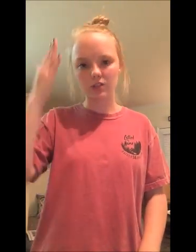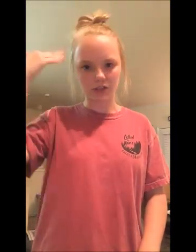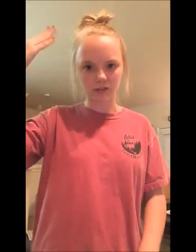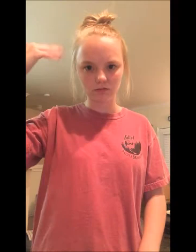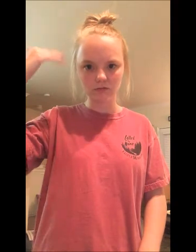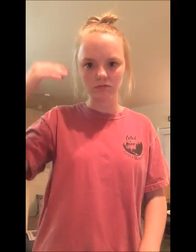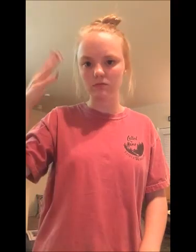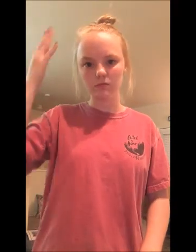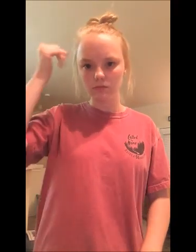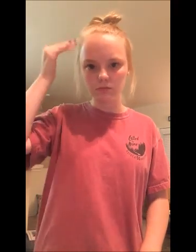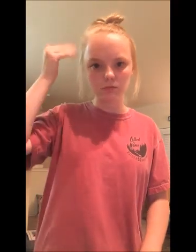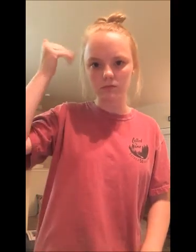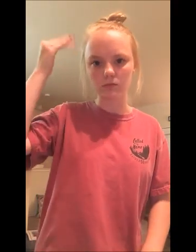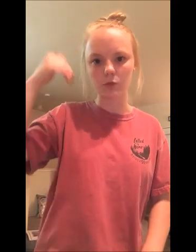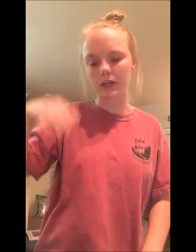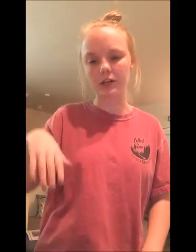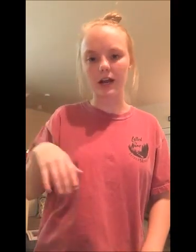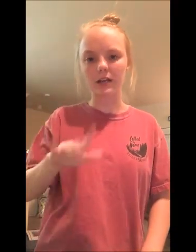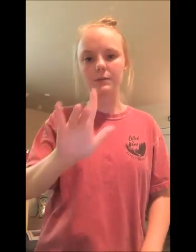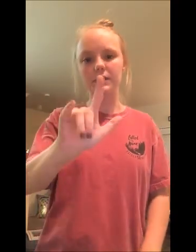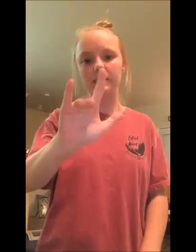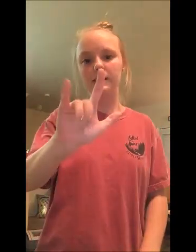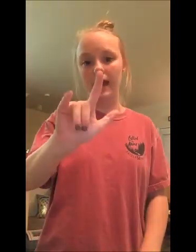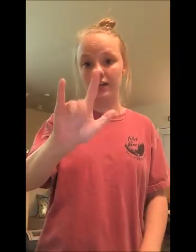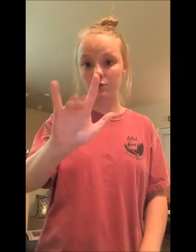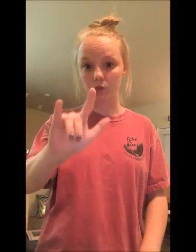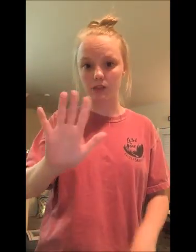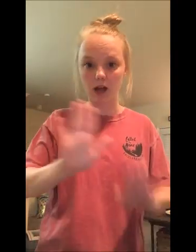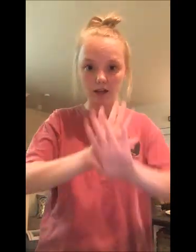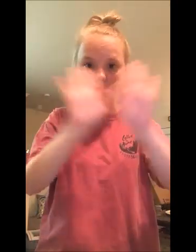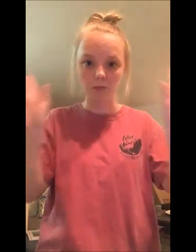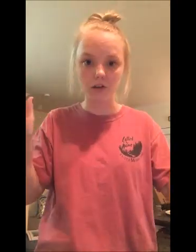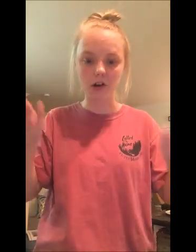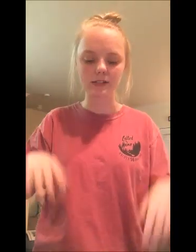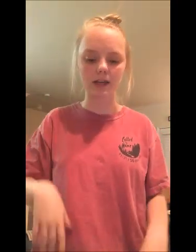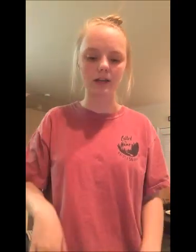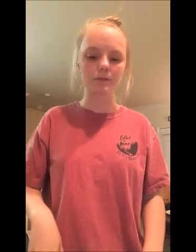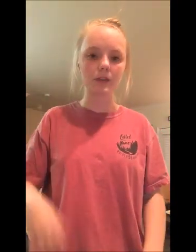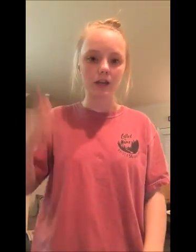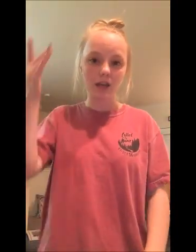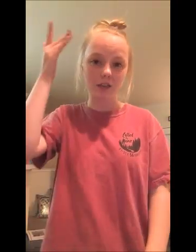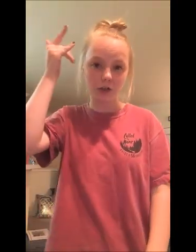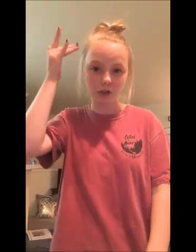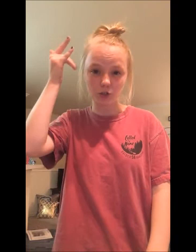just do it at your head. But this is the actual sign. There, I said it. And then you're going to do it